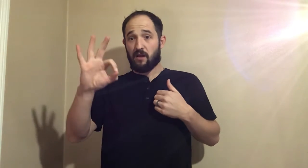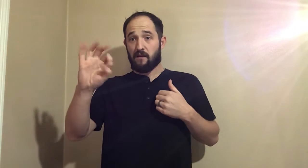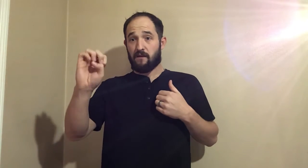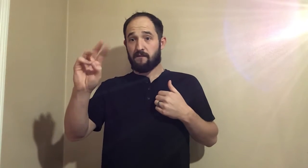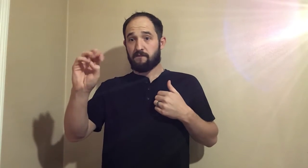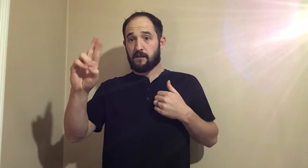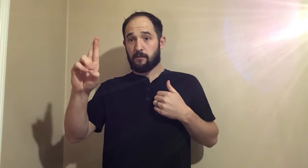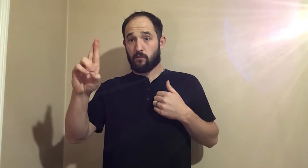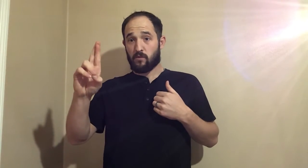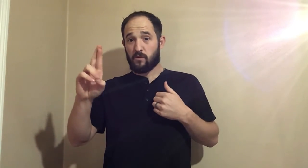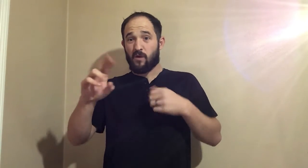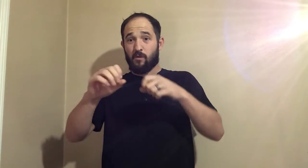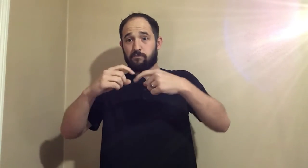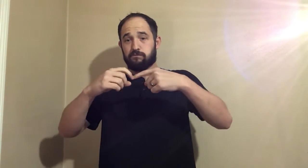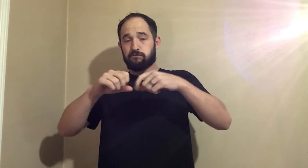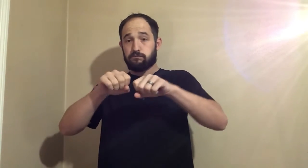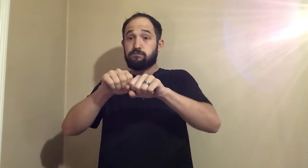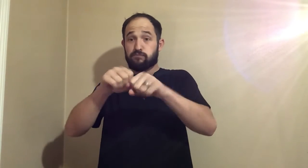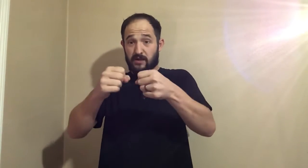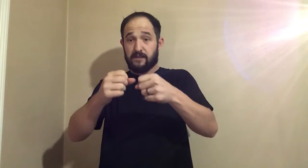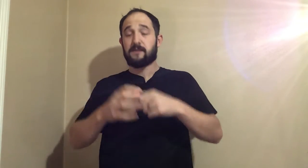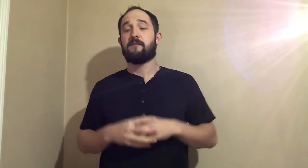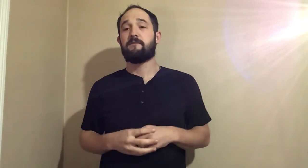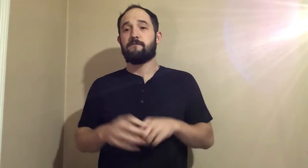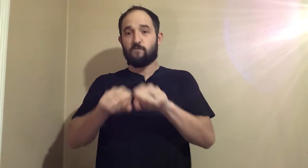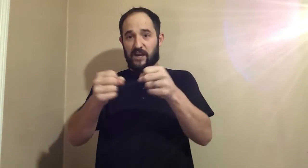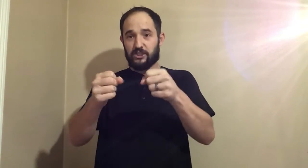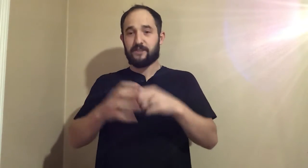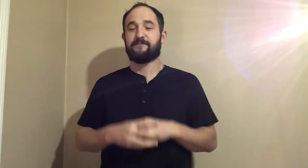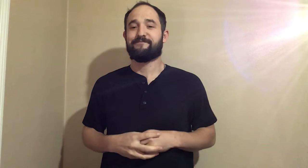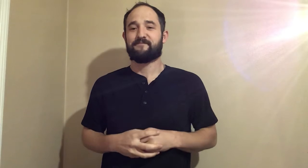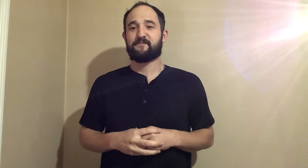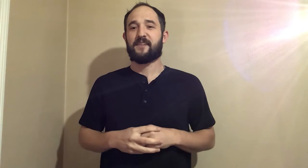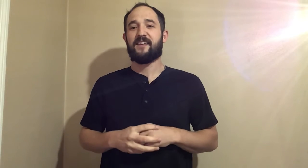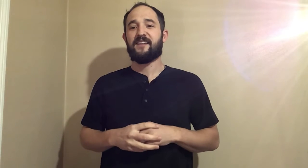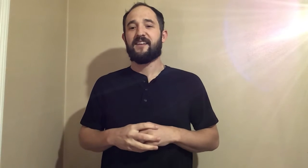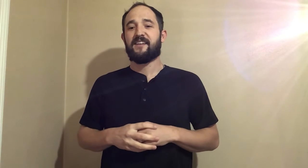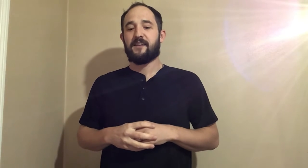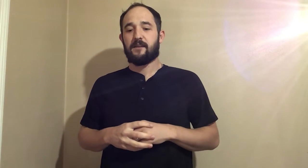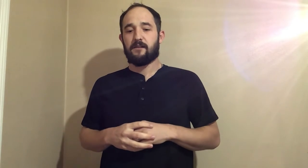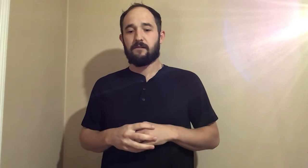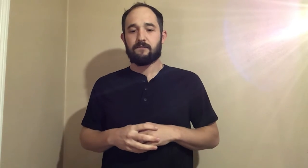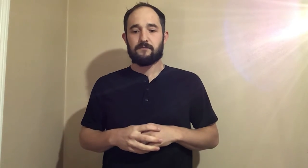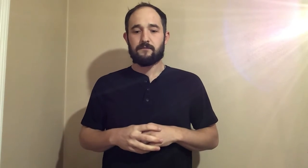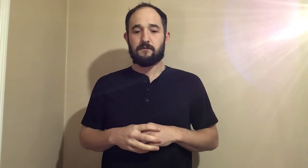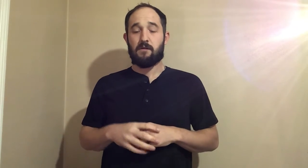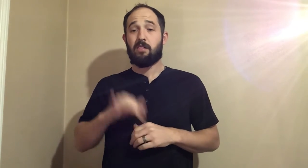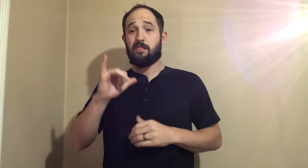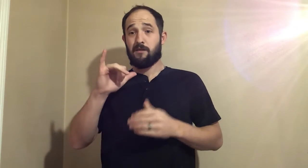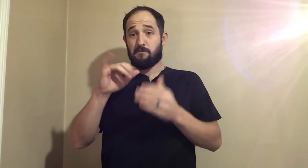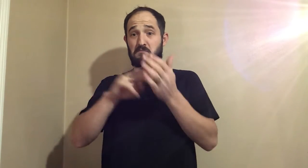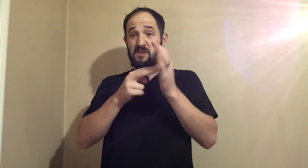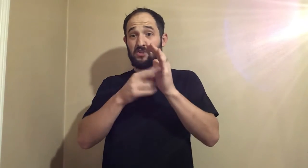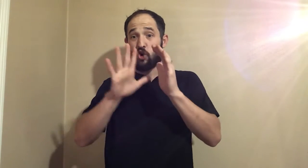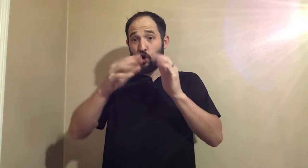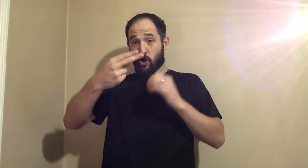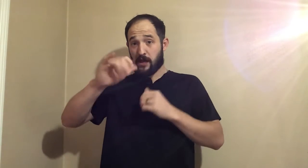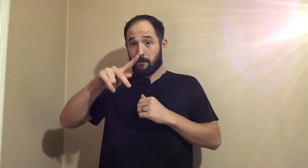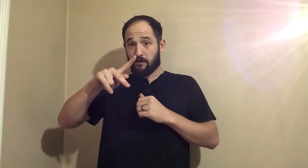internal fixation. That means she had hip replacement or she had screws to